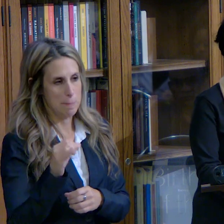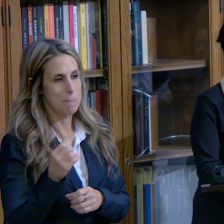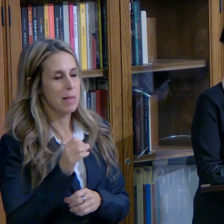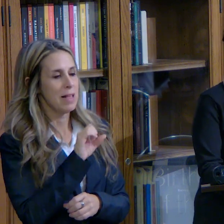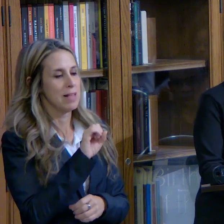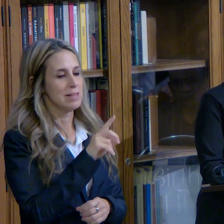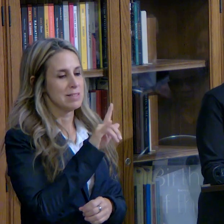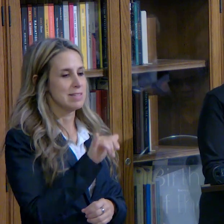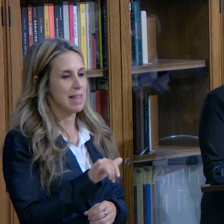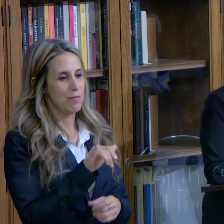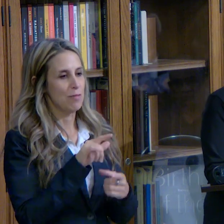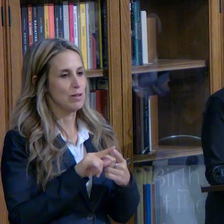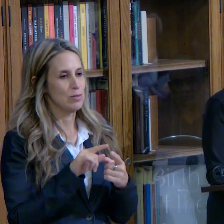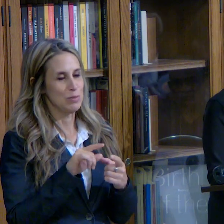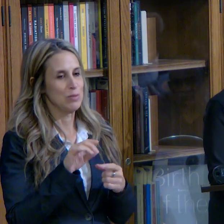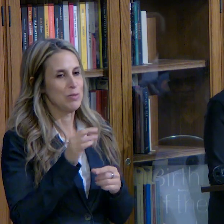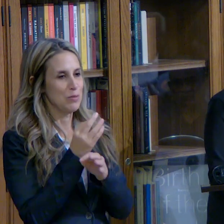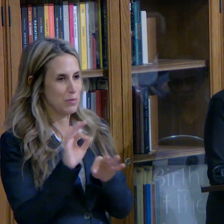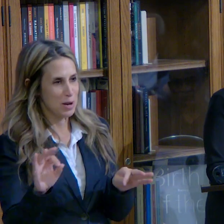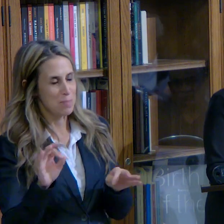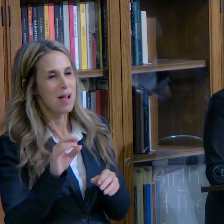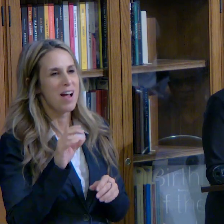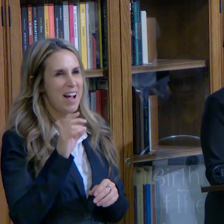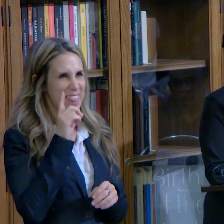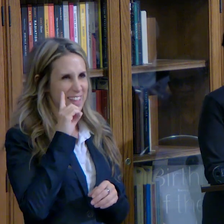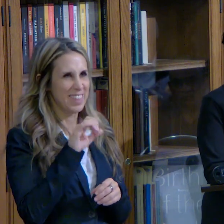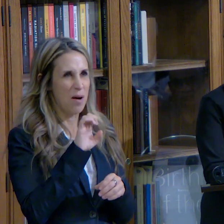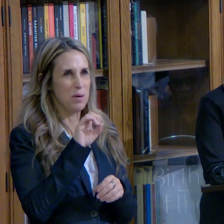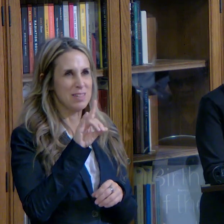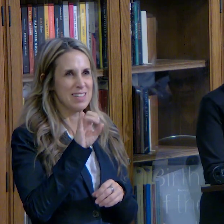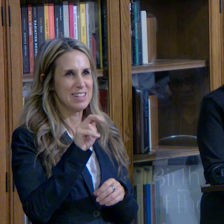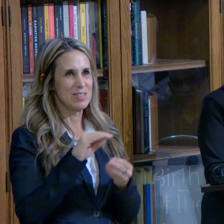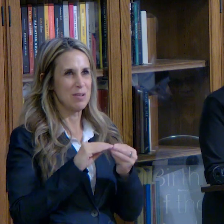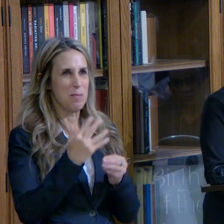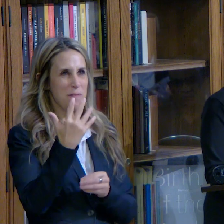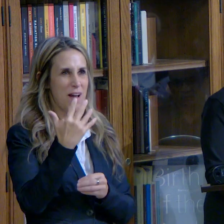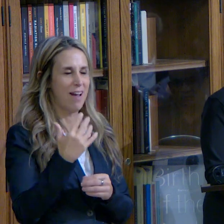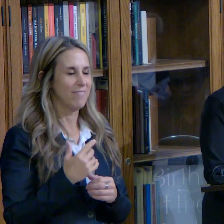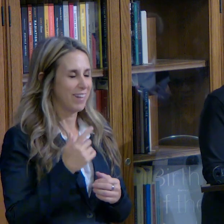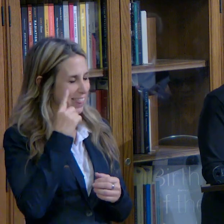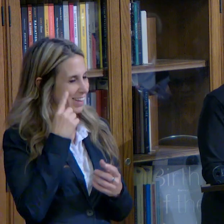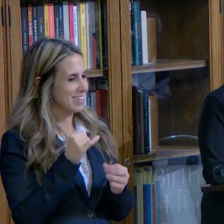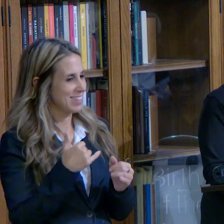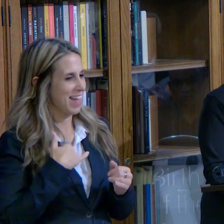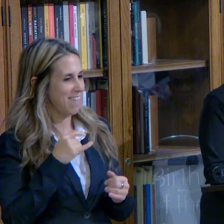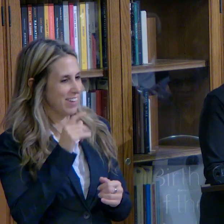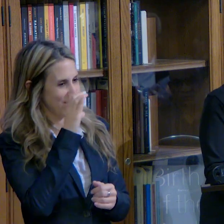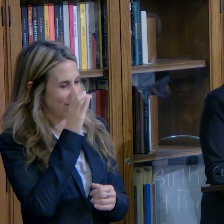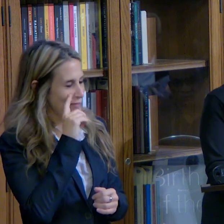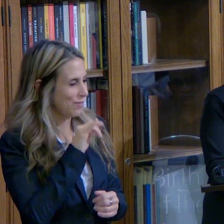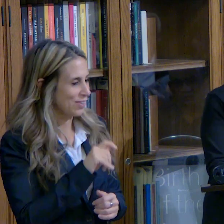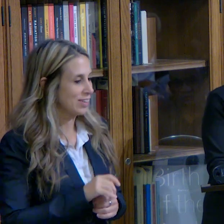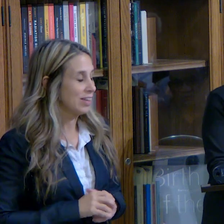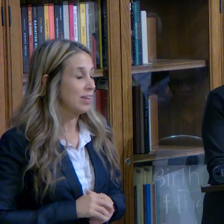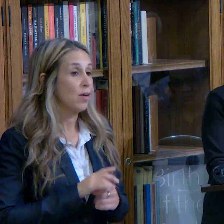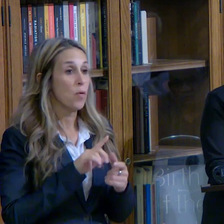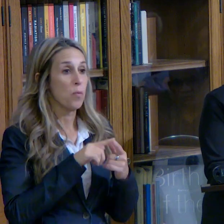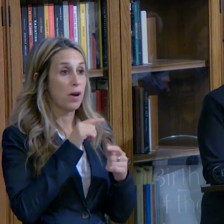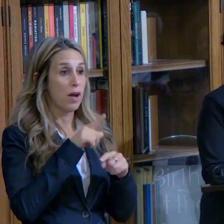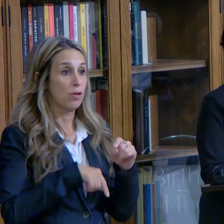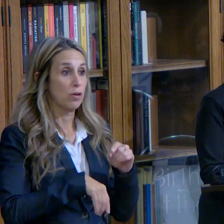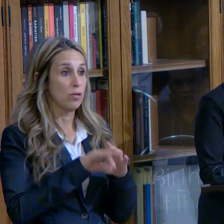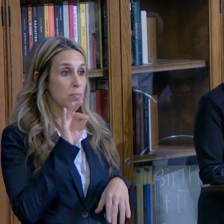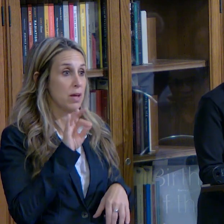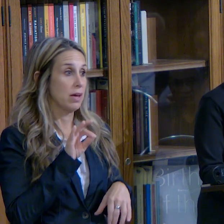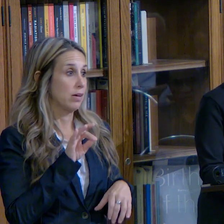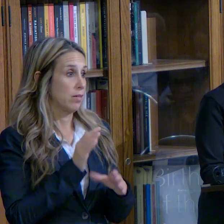like five I don't remember I think I still have it that I'll find out when I was not able to choose a